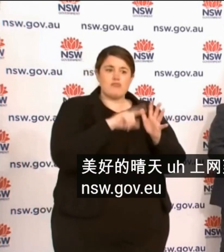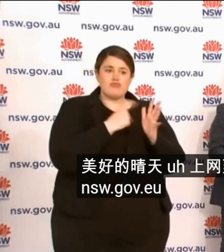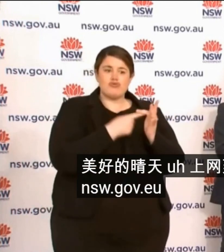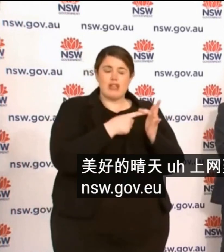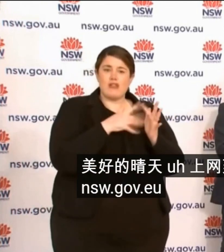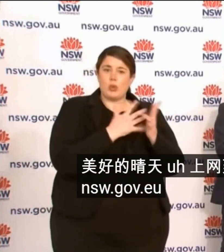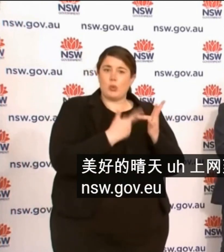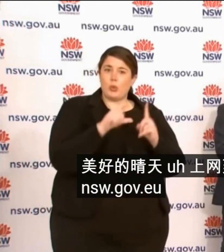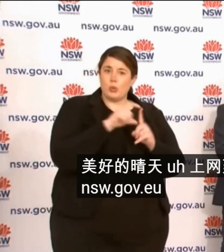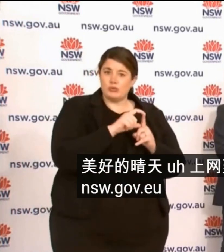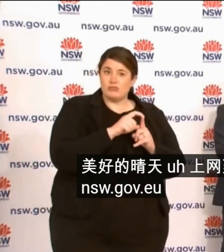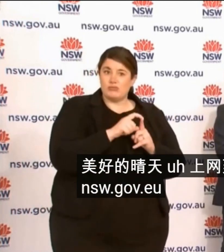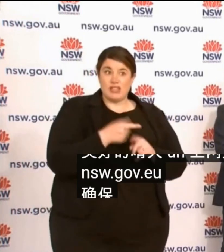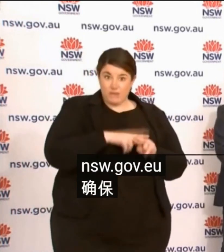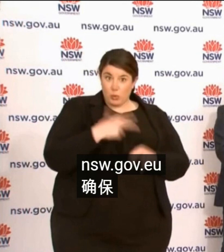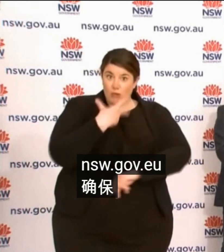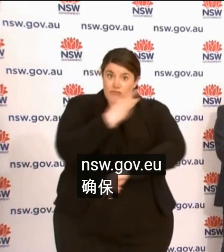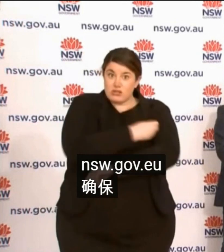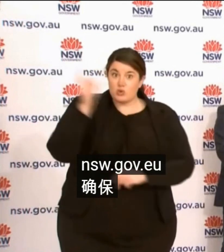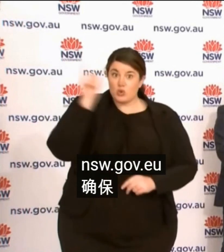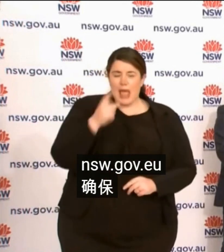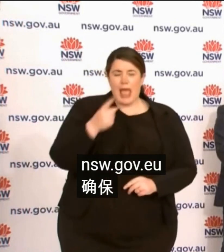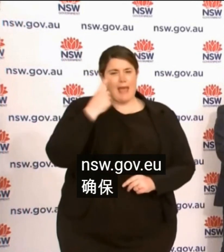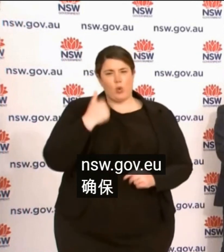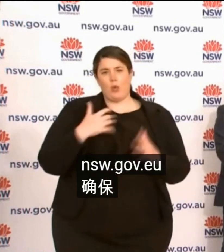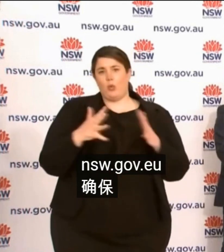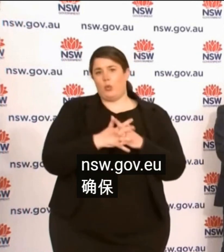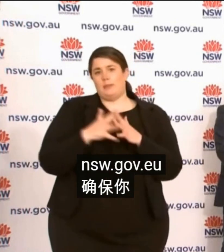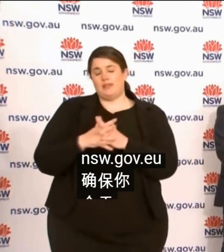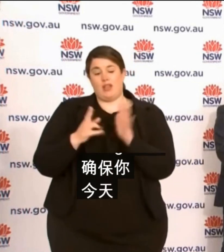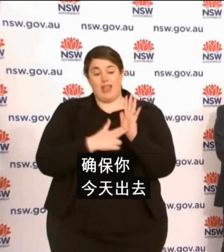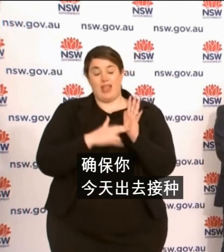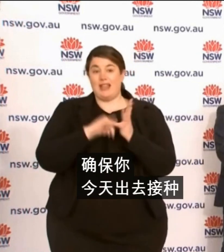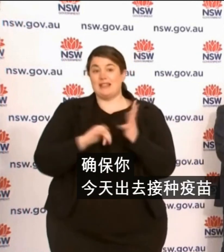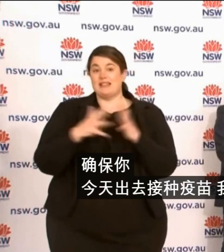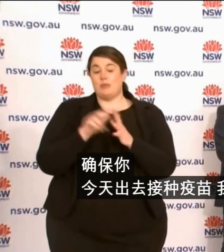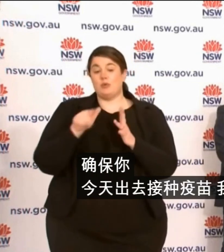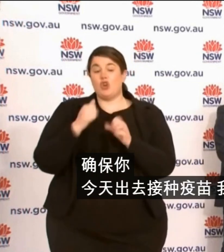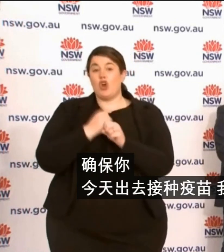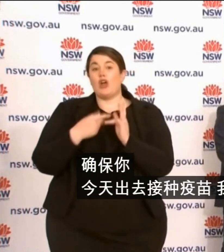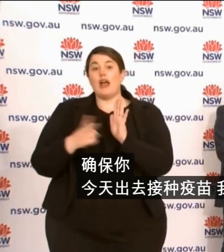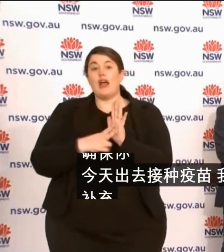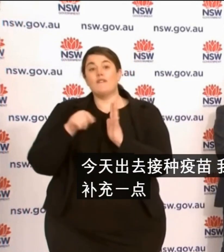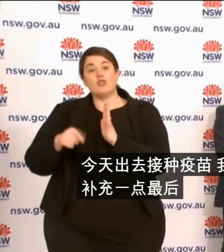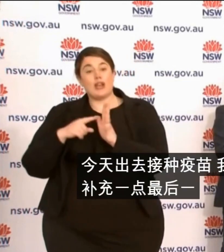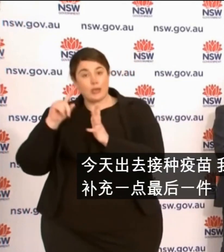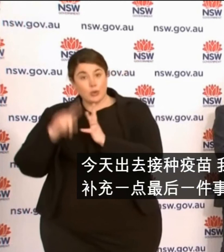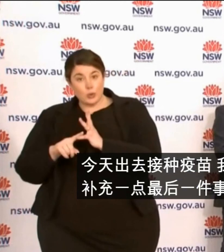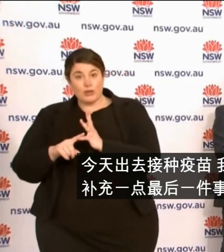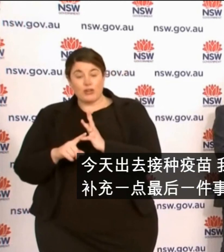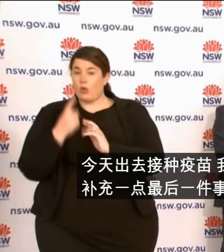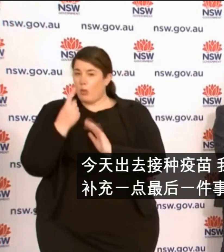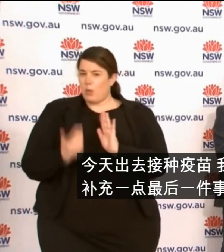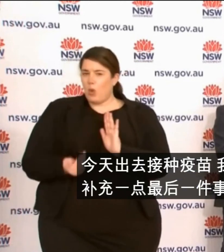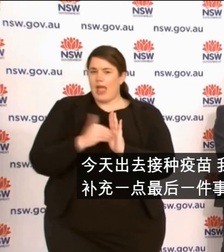to nsw.gov.au and make sure that you get out and get vaccinated today. Can I also add one final thing,